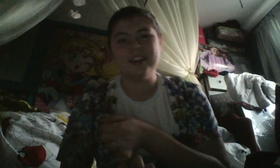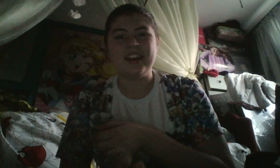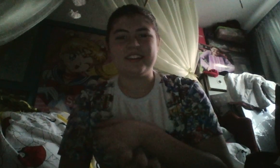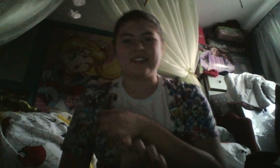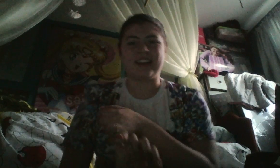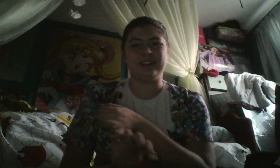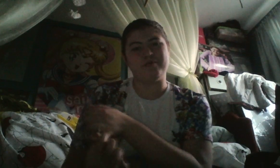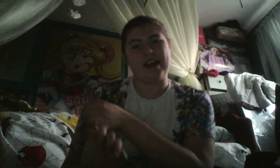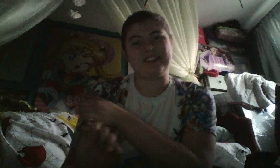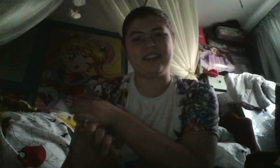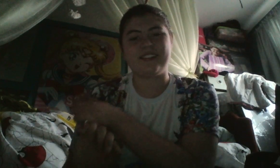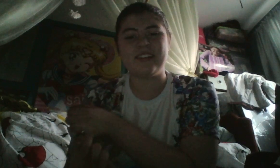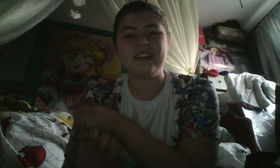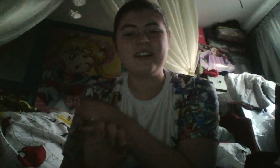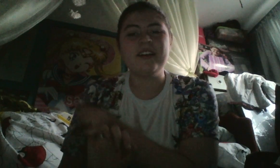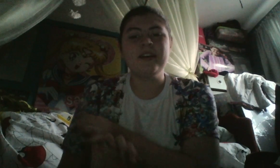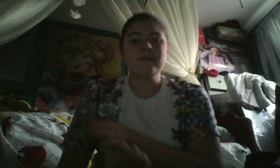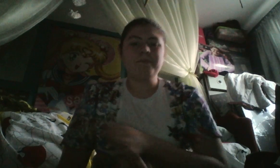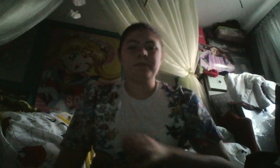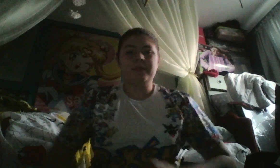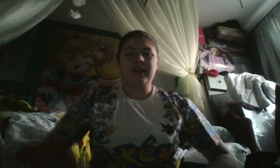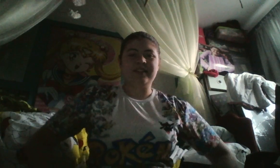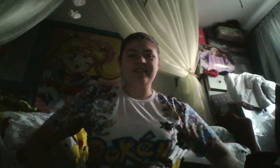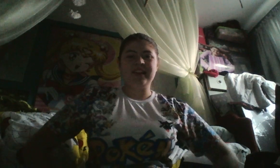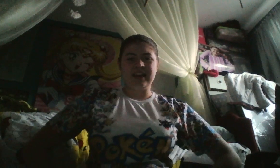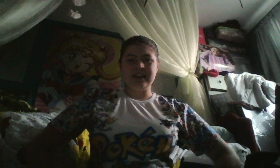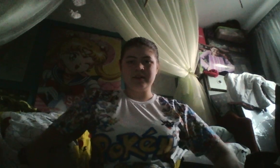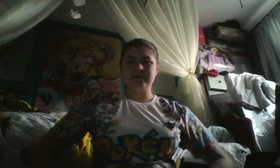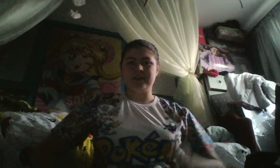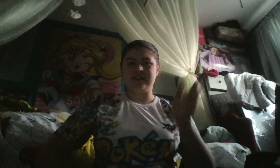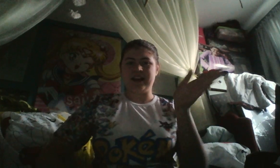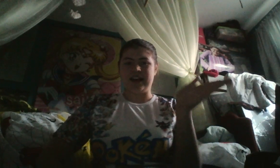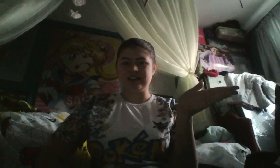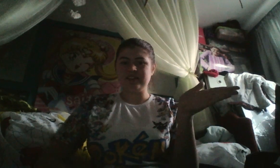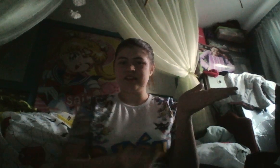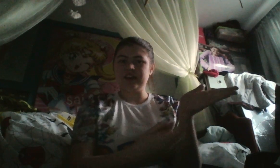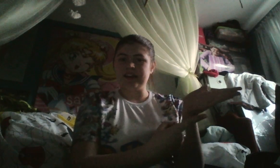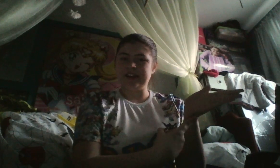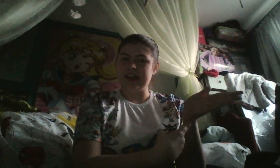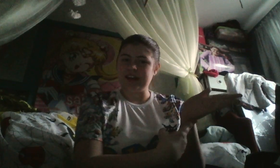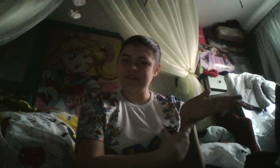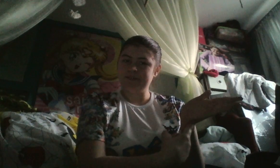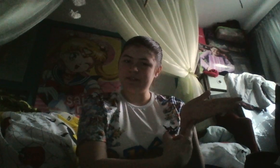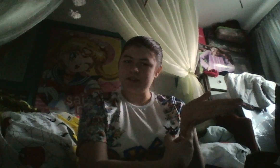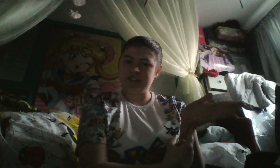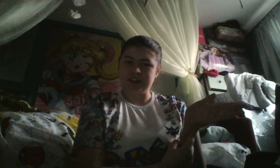It does take a little practice. And T is hand, and then a single